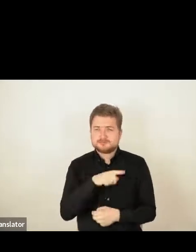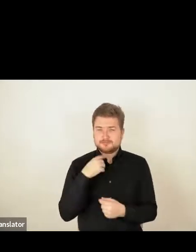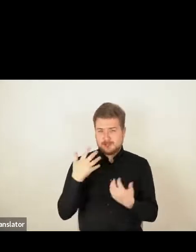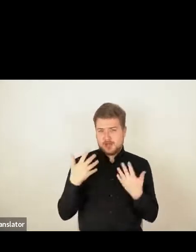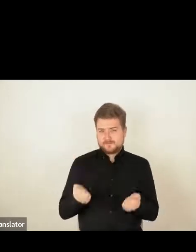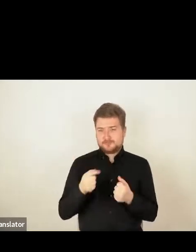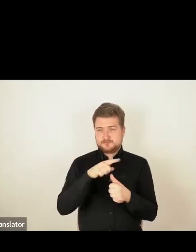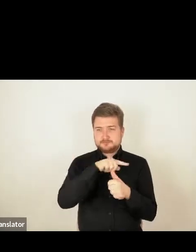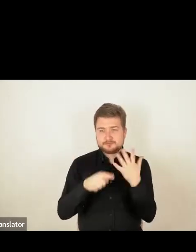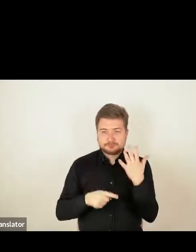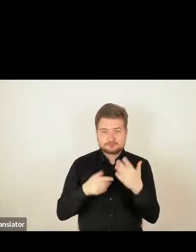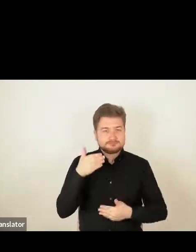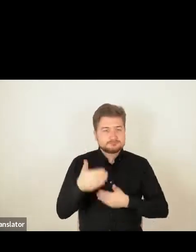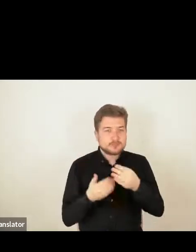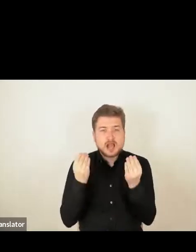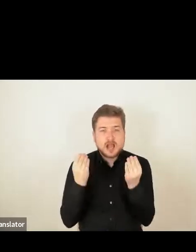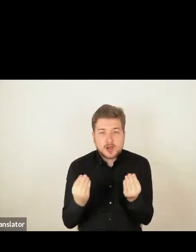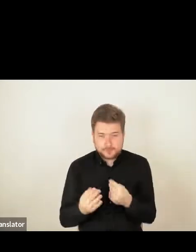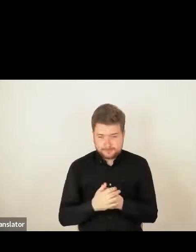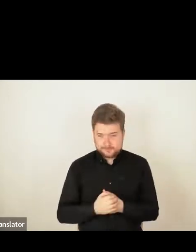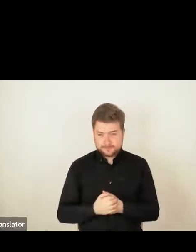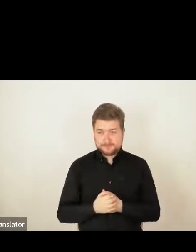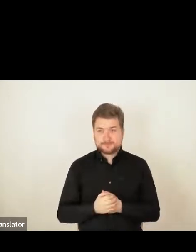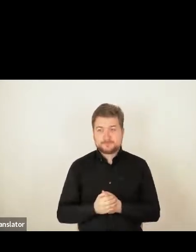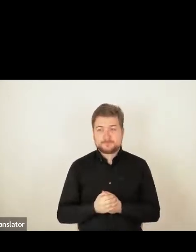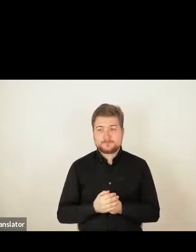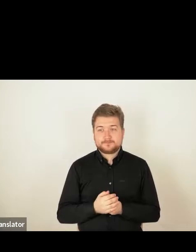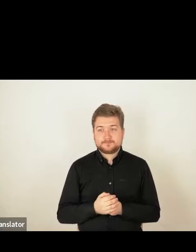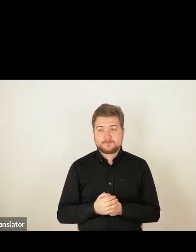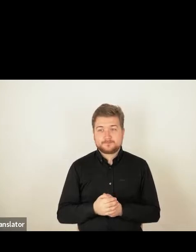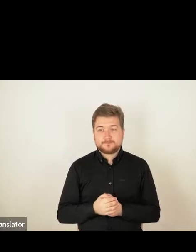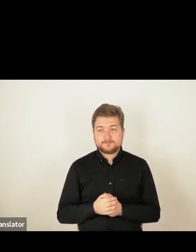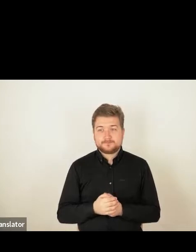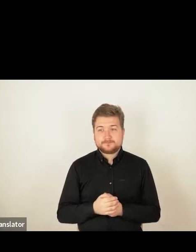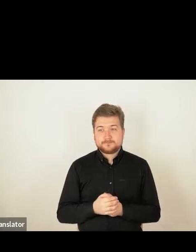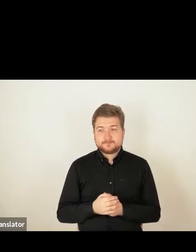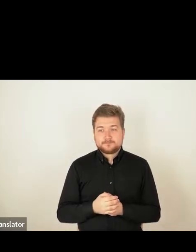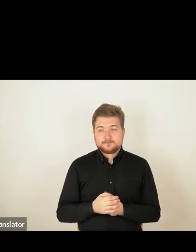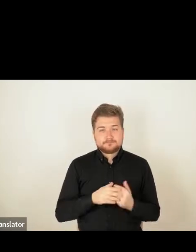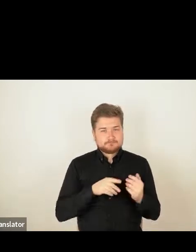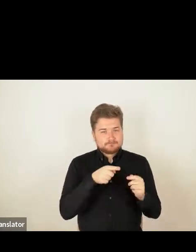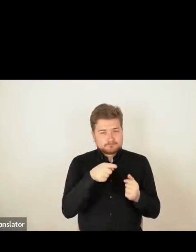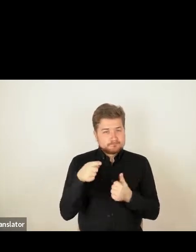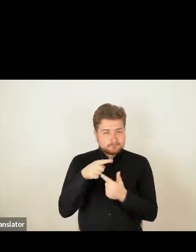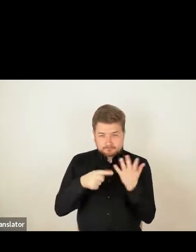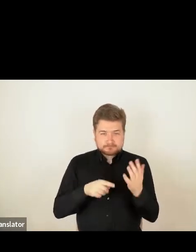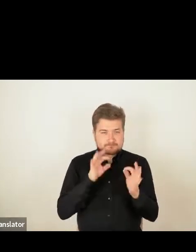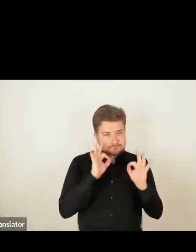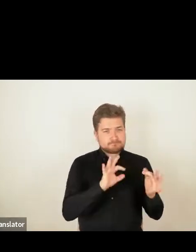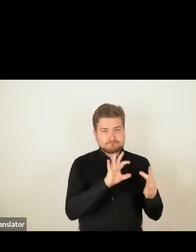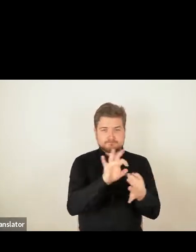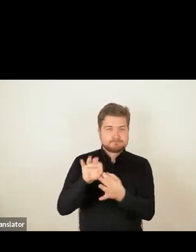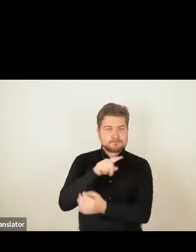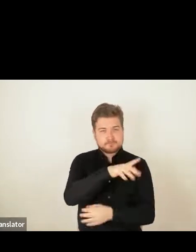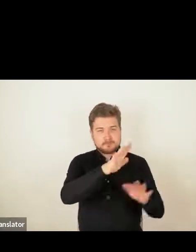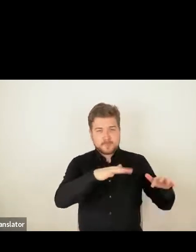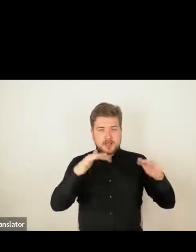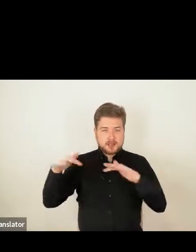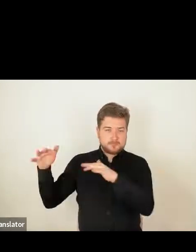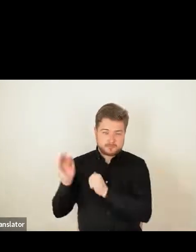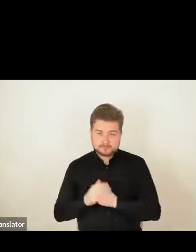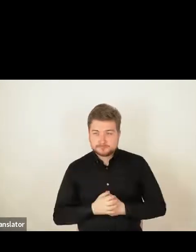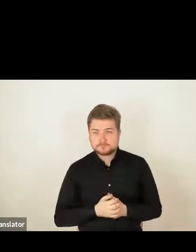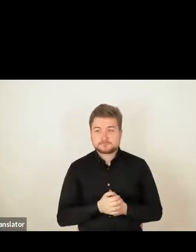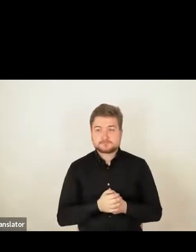it is addressed to all of the parliaments, to our dear colleagues from OECPA, all across the OECD space. The